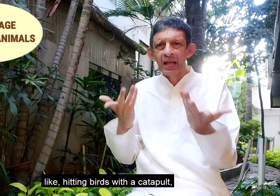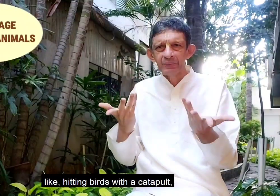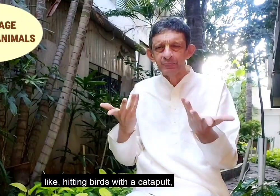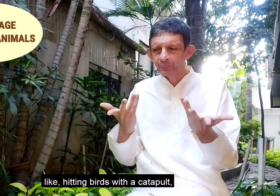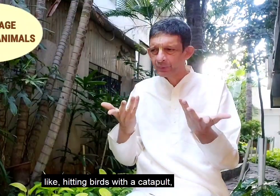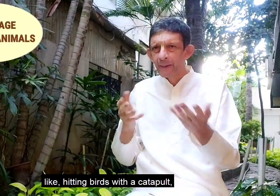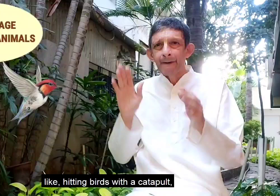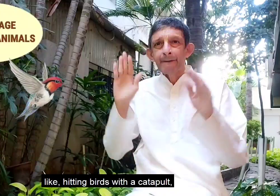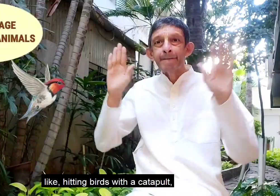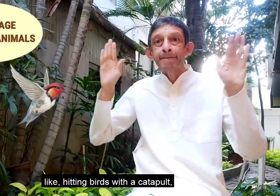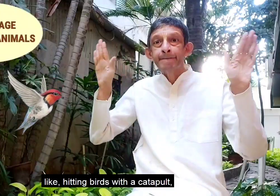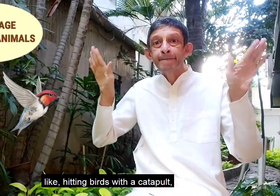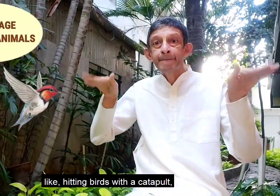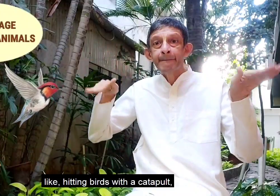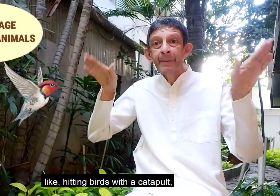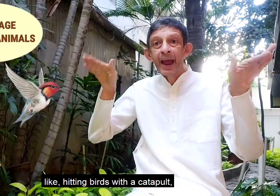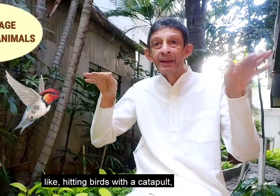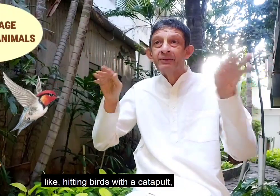Like hitting birds with a catapult.